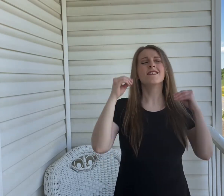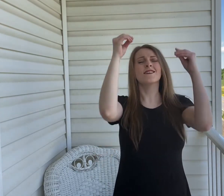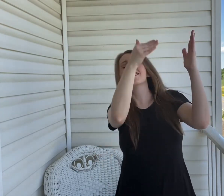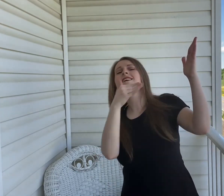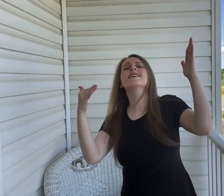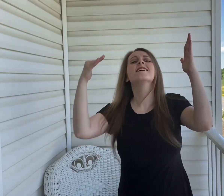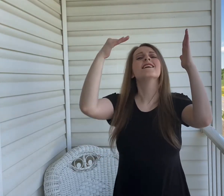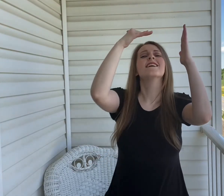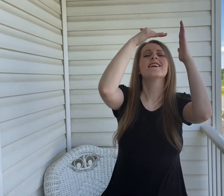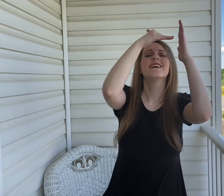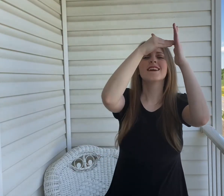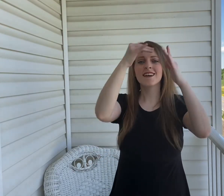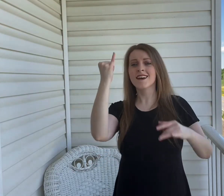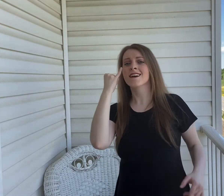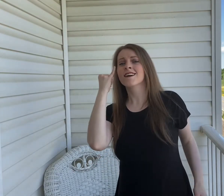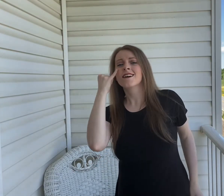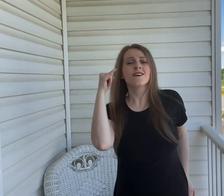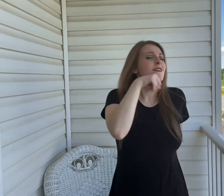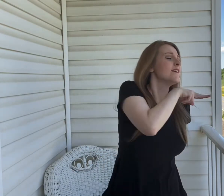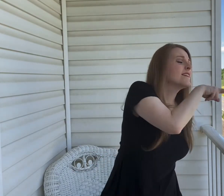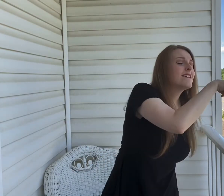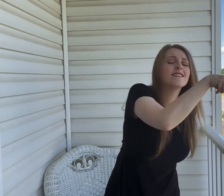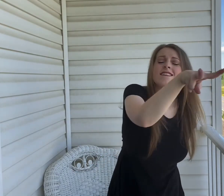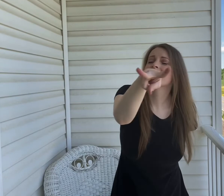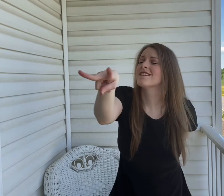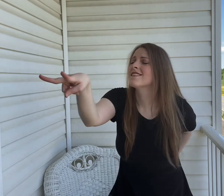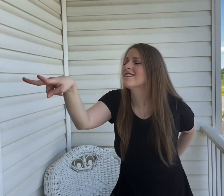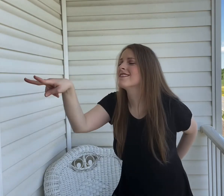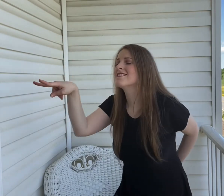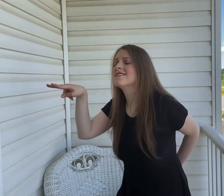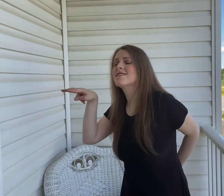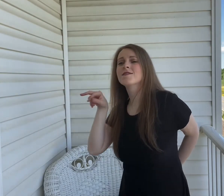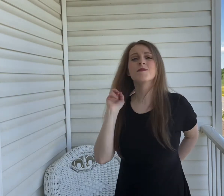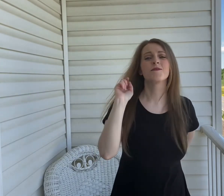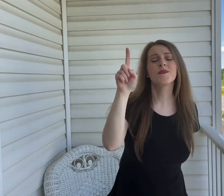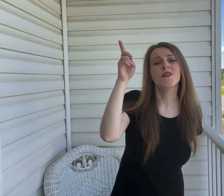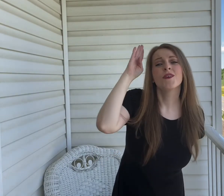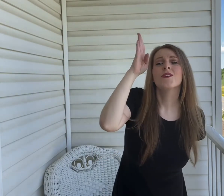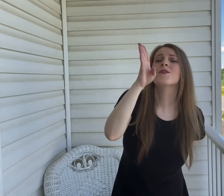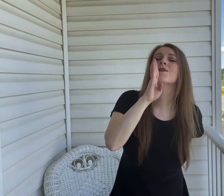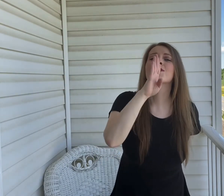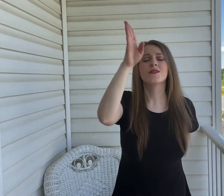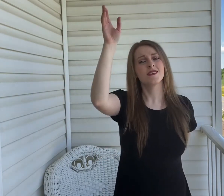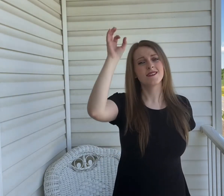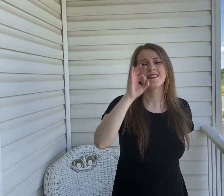you'll rise again. If you only look around, you will be